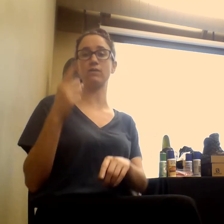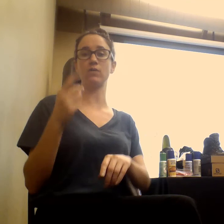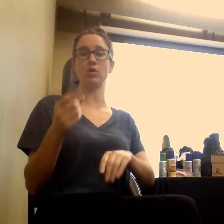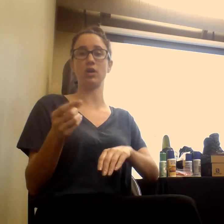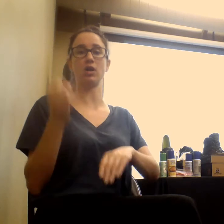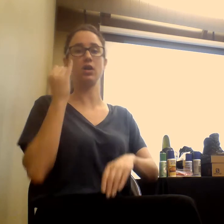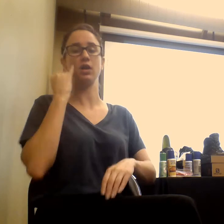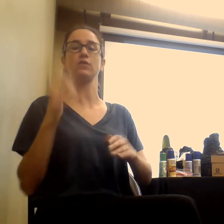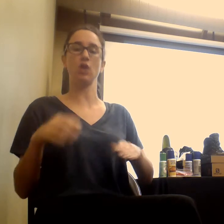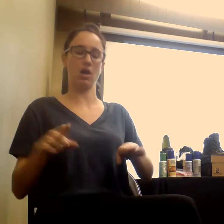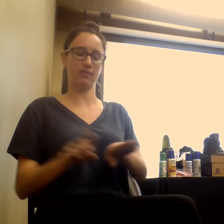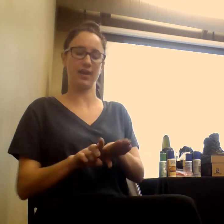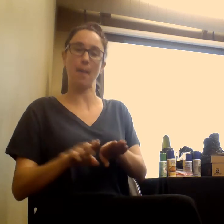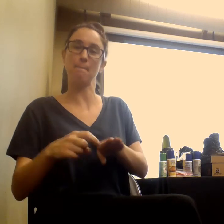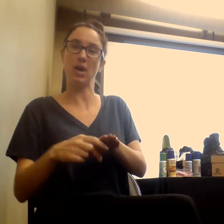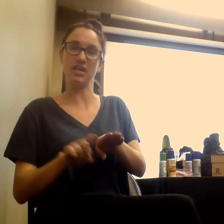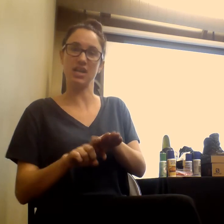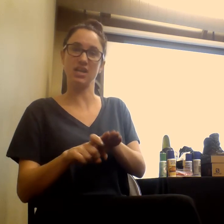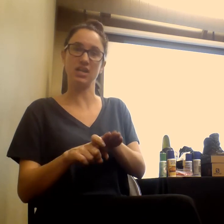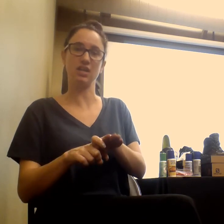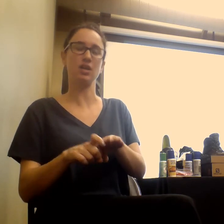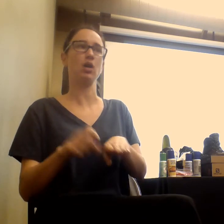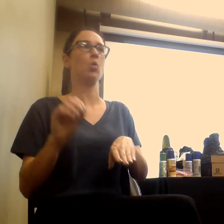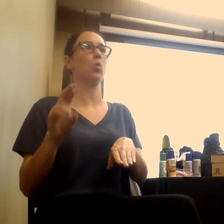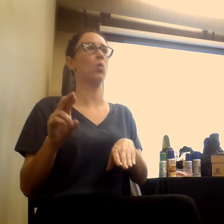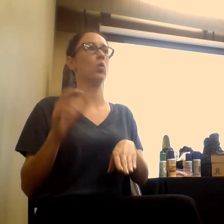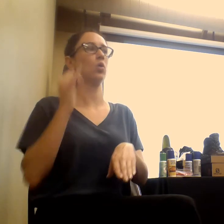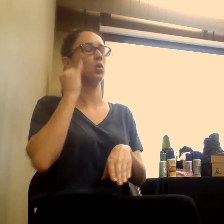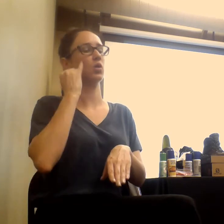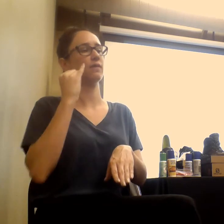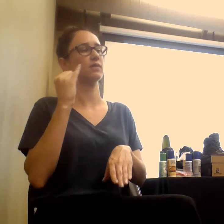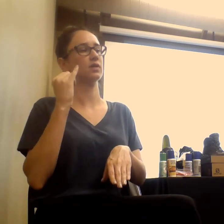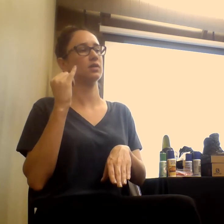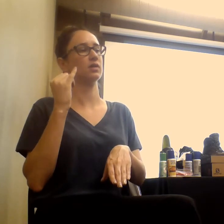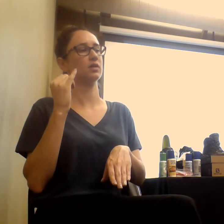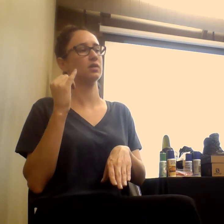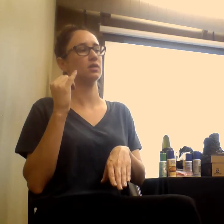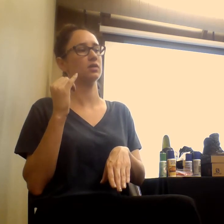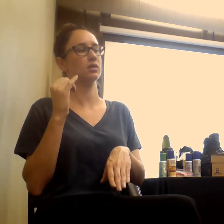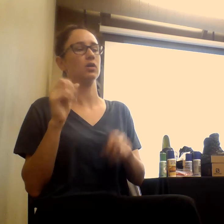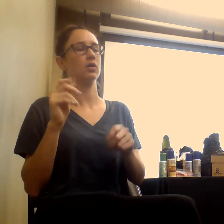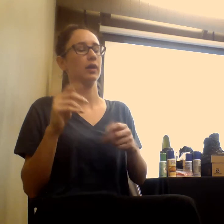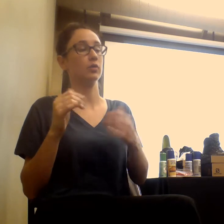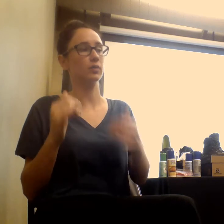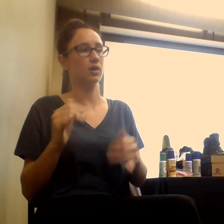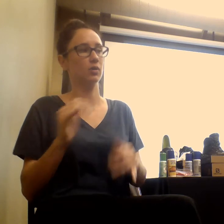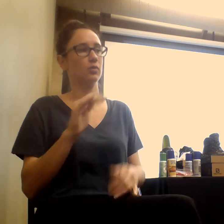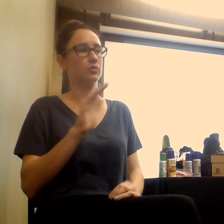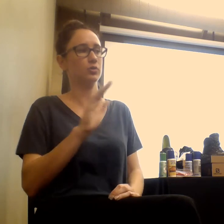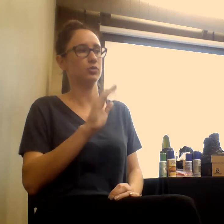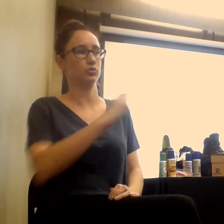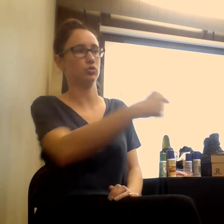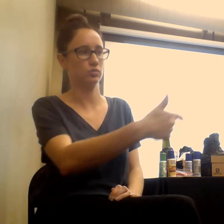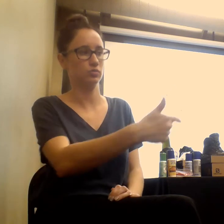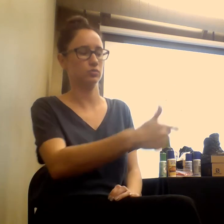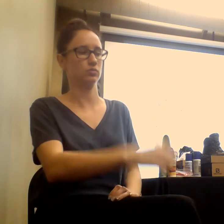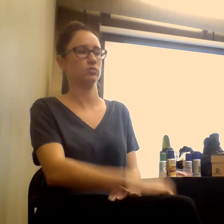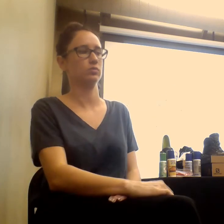where you needed to open up your toe box some. Okay, now from here, I want you to take it, and we're gonna come here.